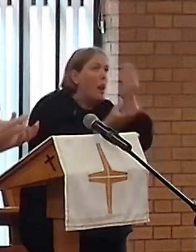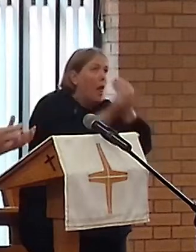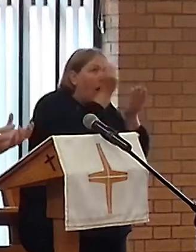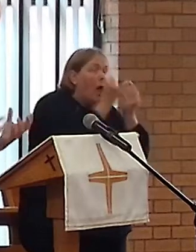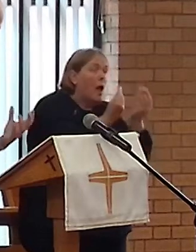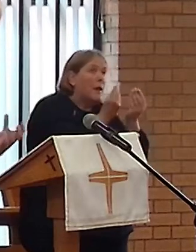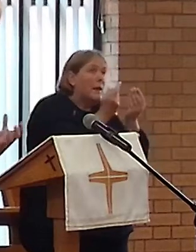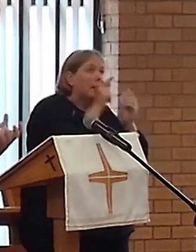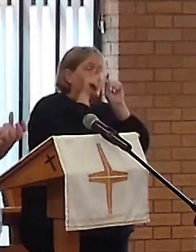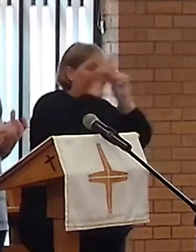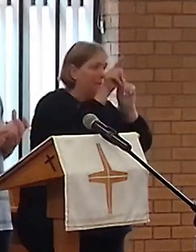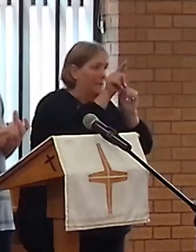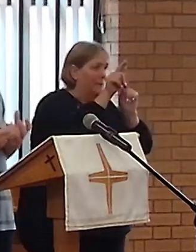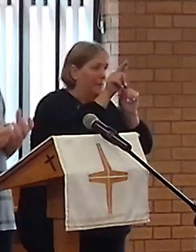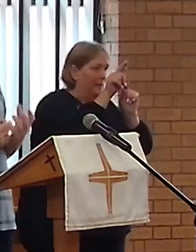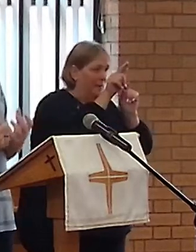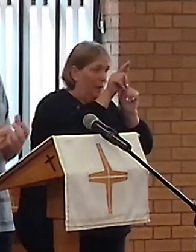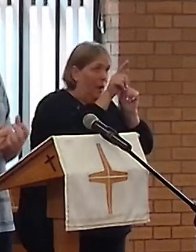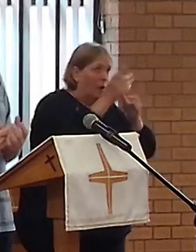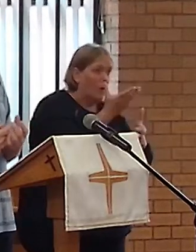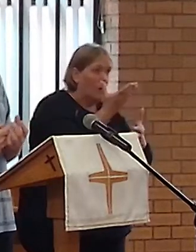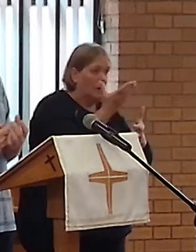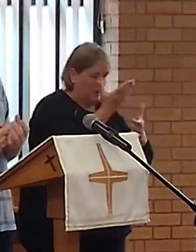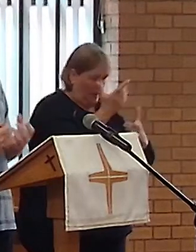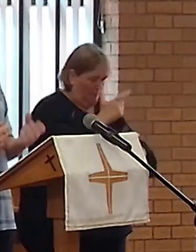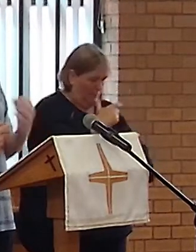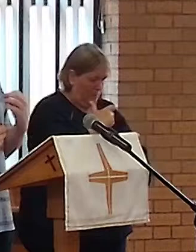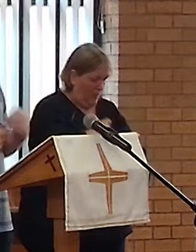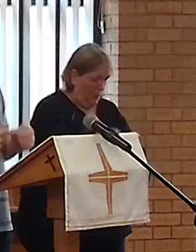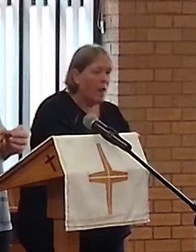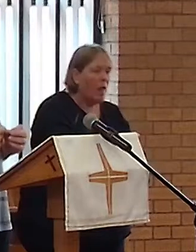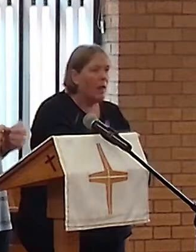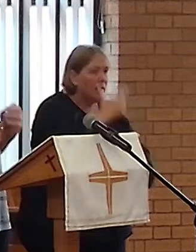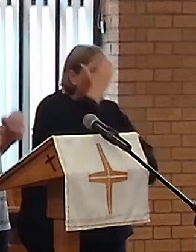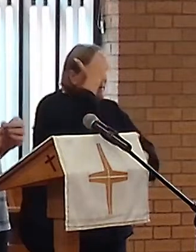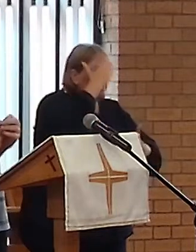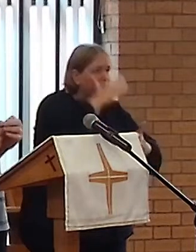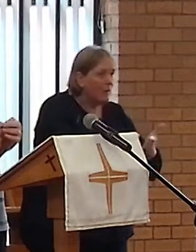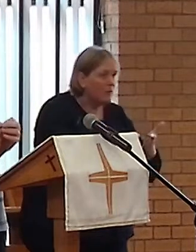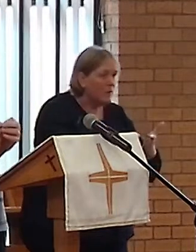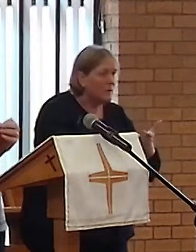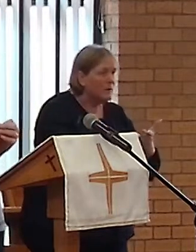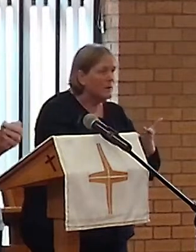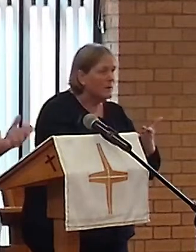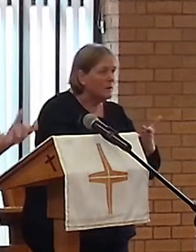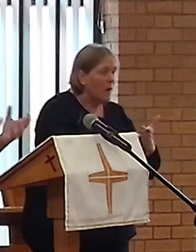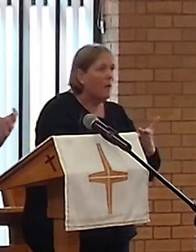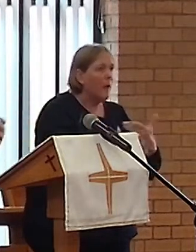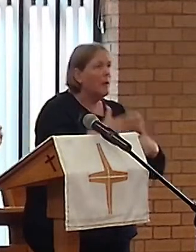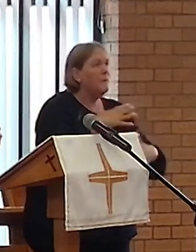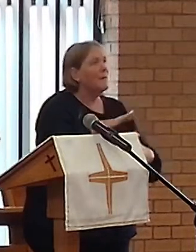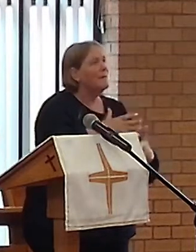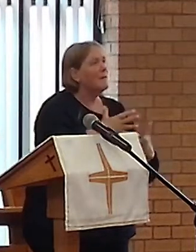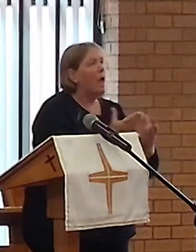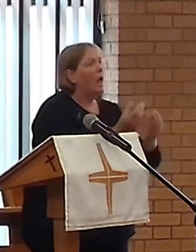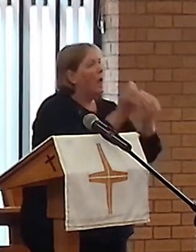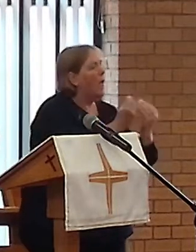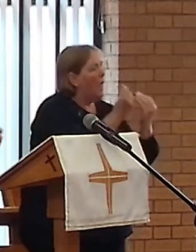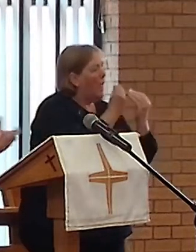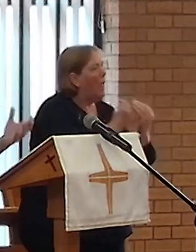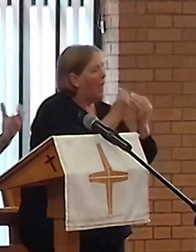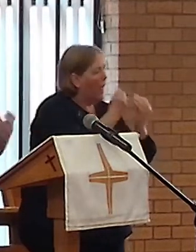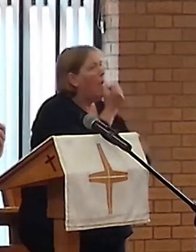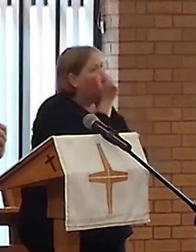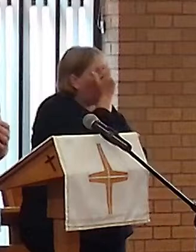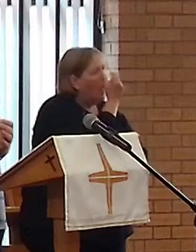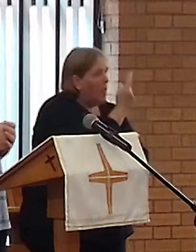personal, experiential knowledge that includes teaching about Christ, but also receiving him,